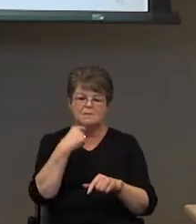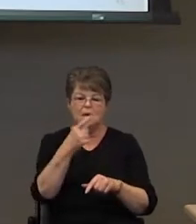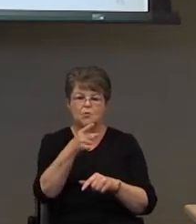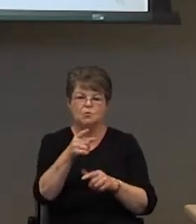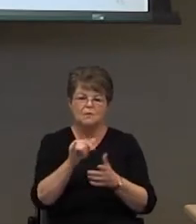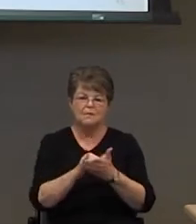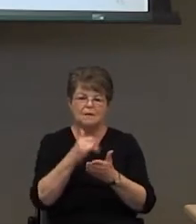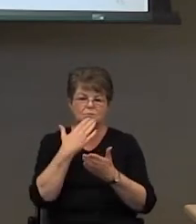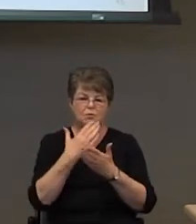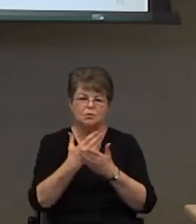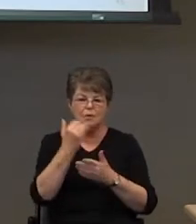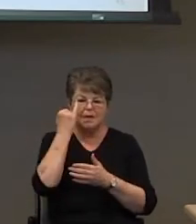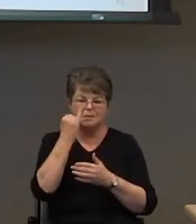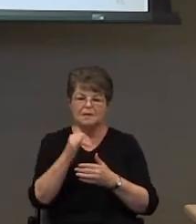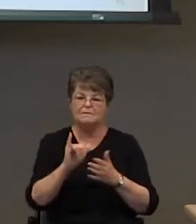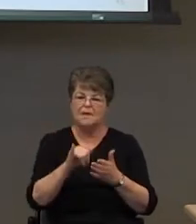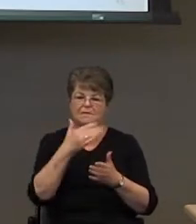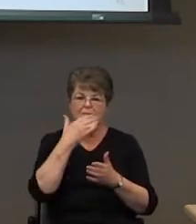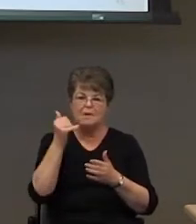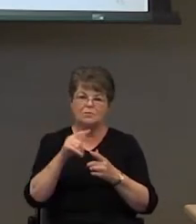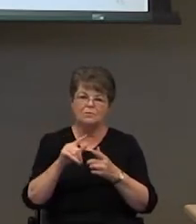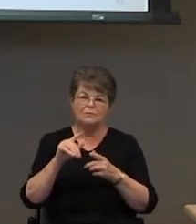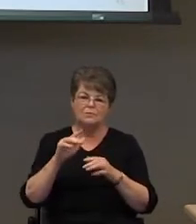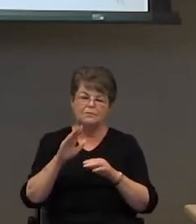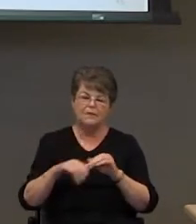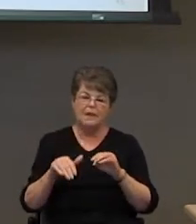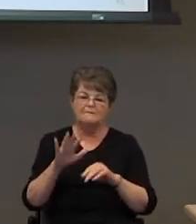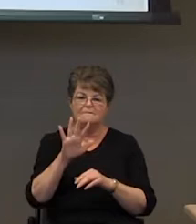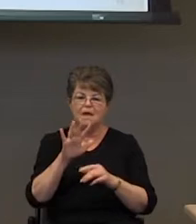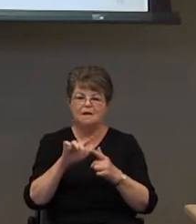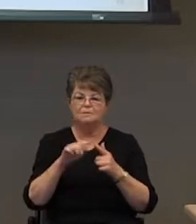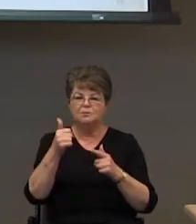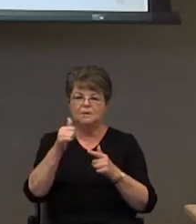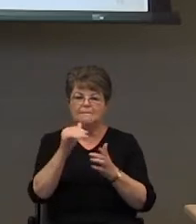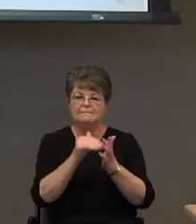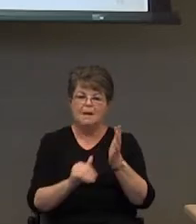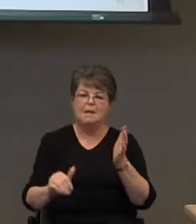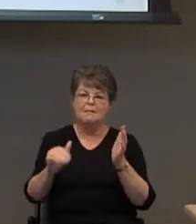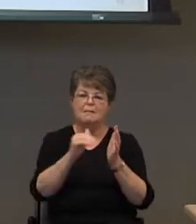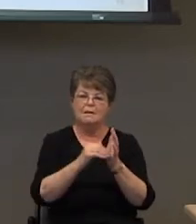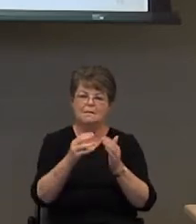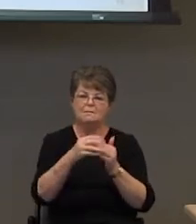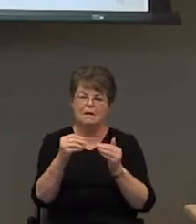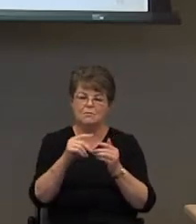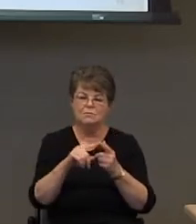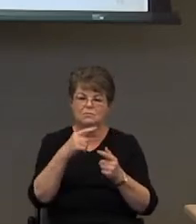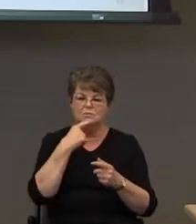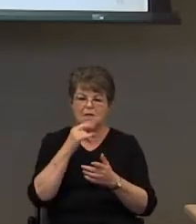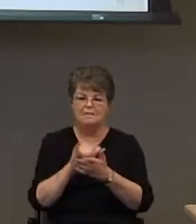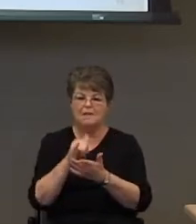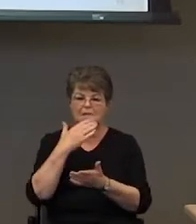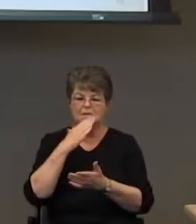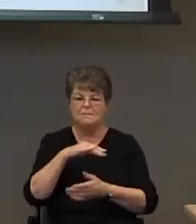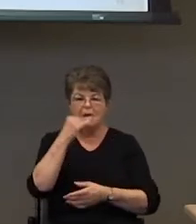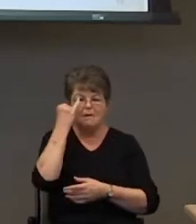That's a lot better than spending $5 to $10 million to find out that it's a bad idea. And so, from my